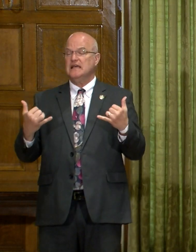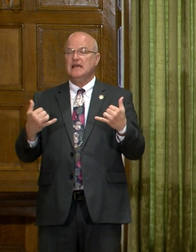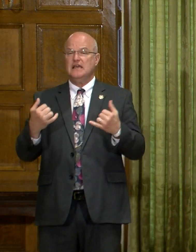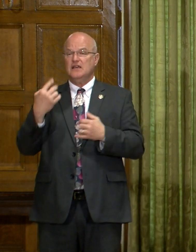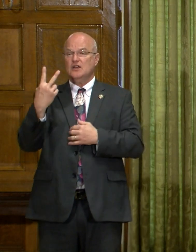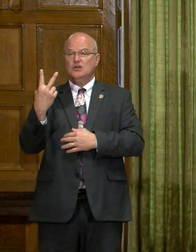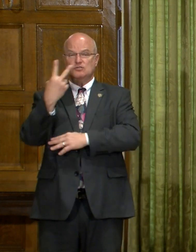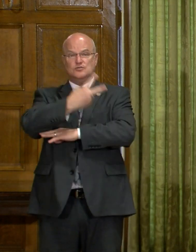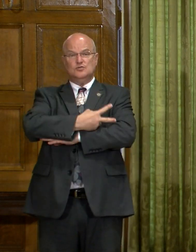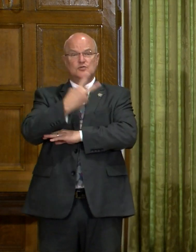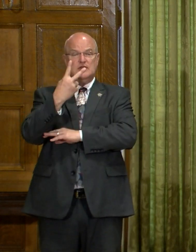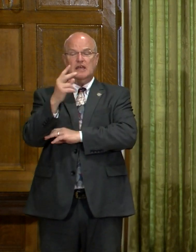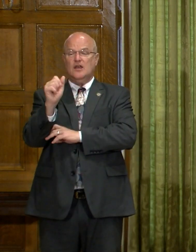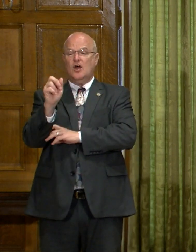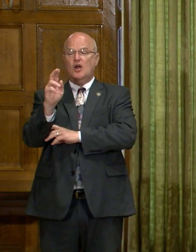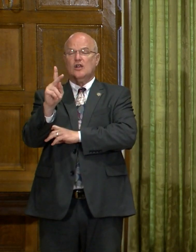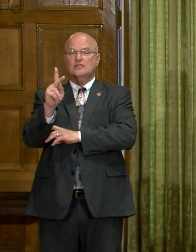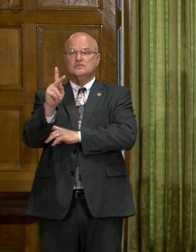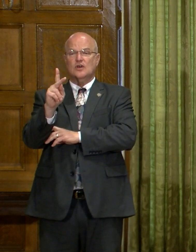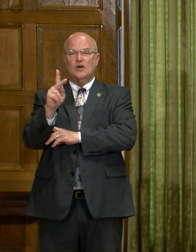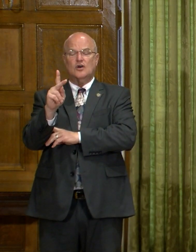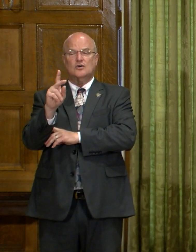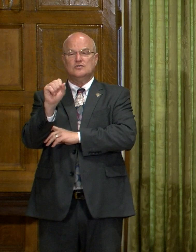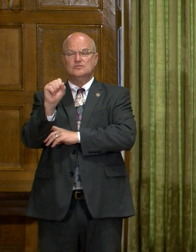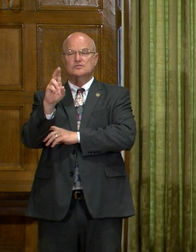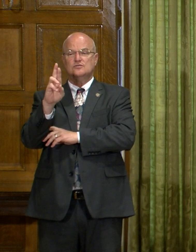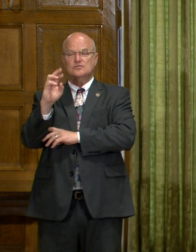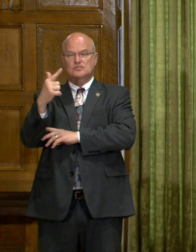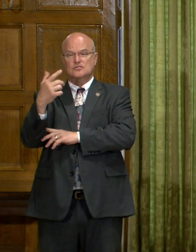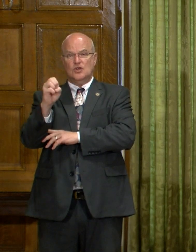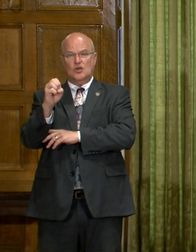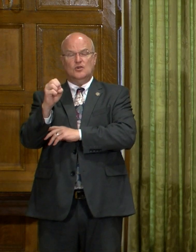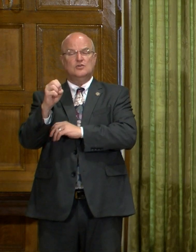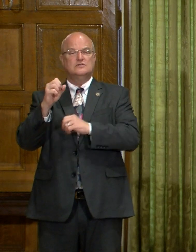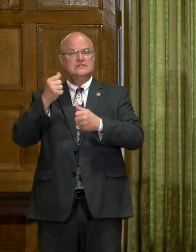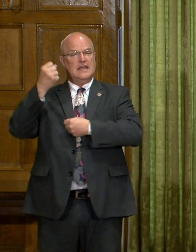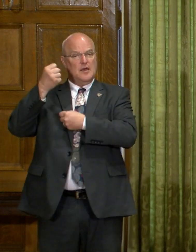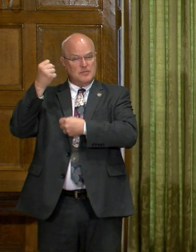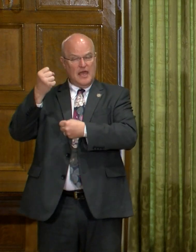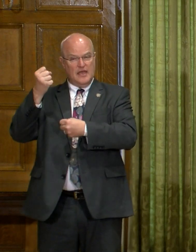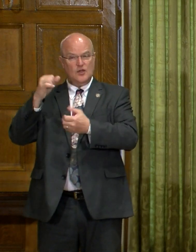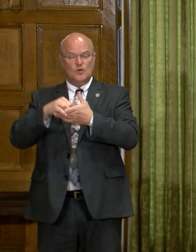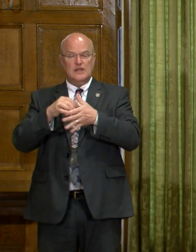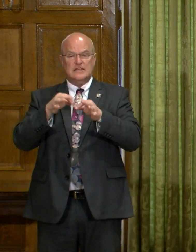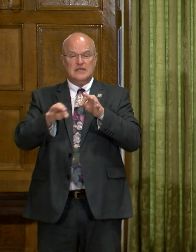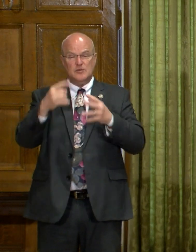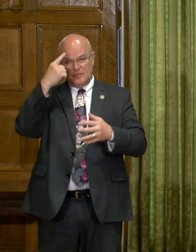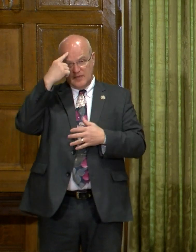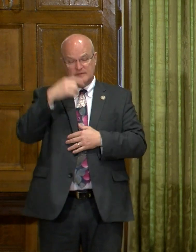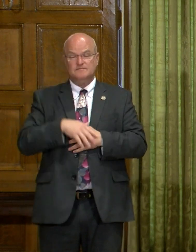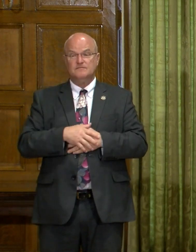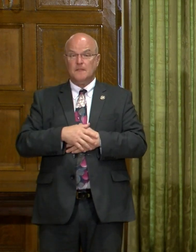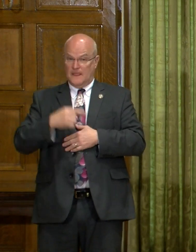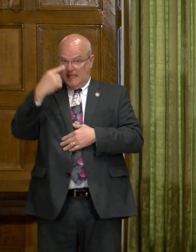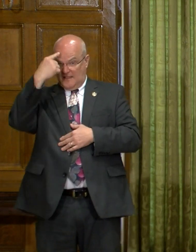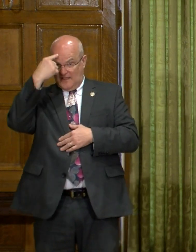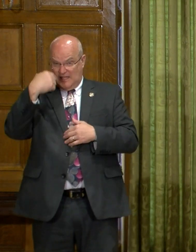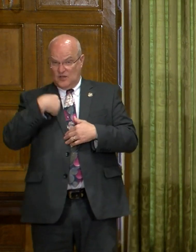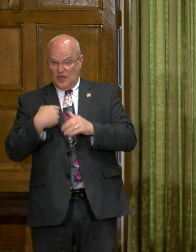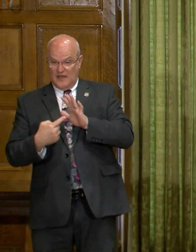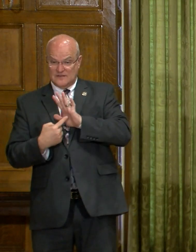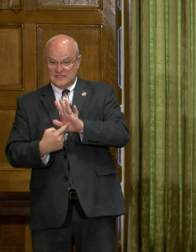a 2-day Arkansas Surge campaign with a simple message: if you think you have